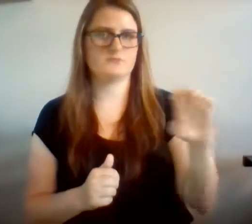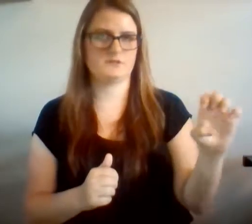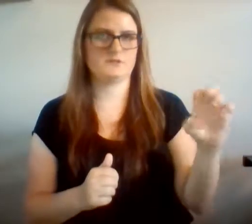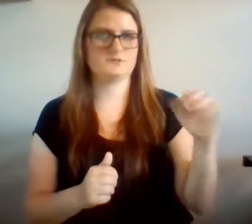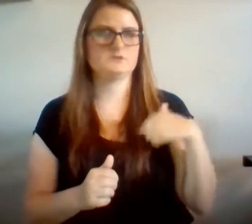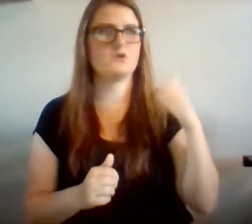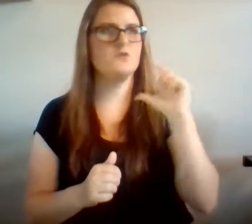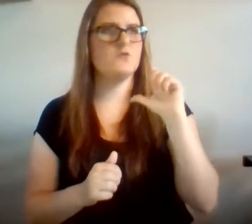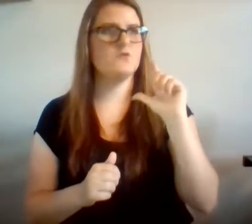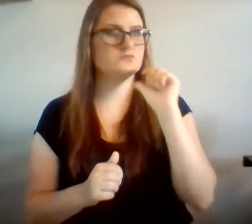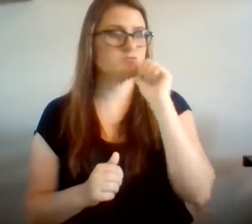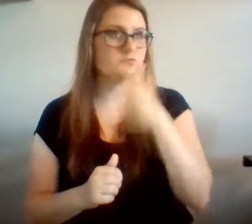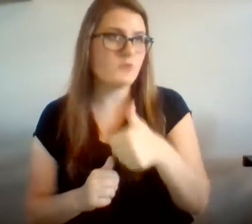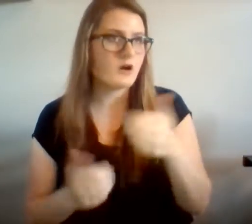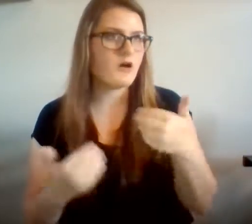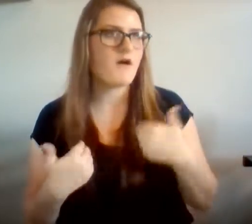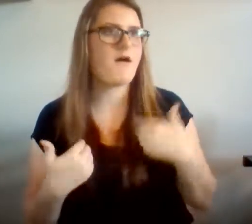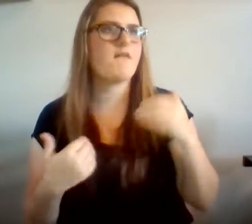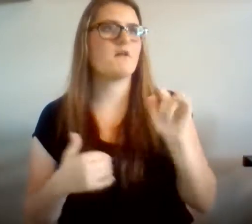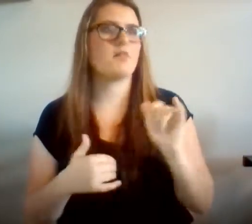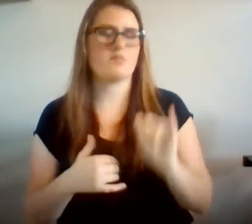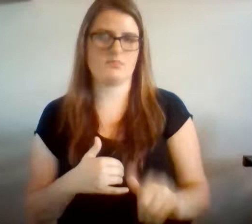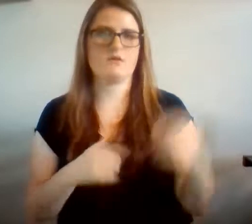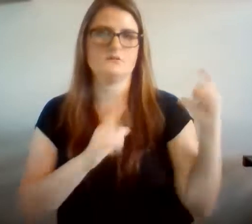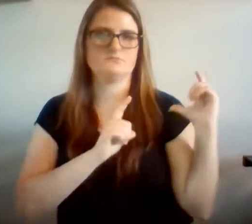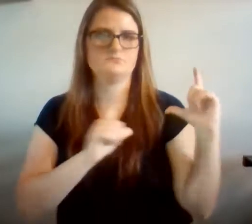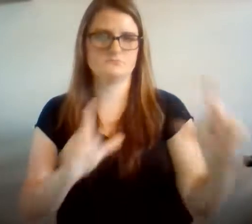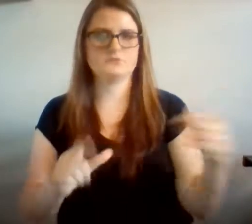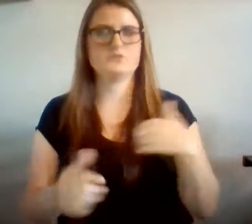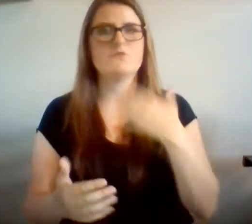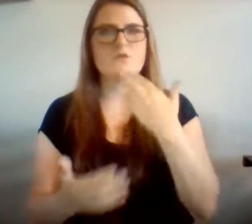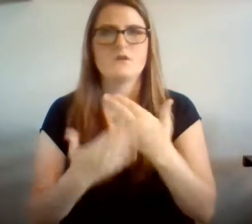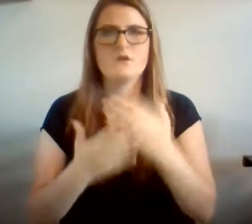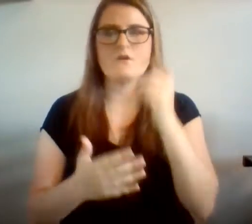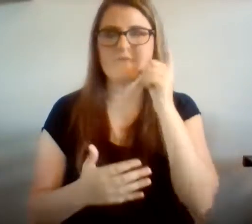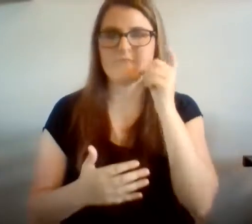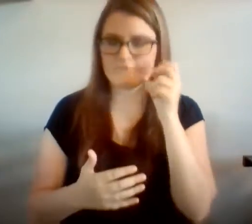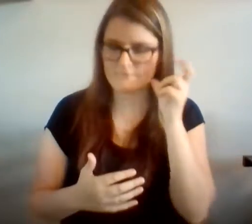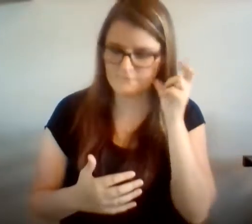That's tomorrow. I'm your host, Tony Reinke. Thanks for listening to the Ask Pastor John podcast with guest Trip Lee.